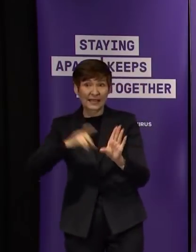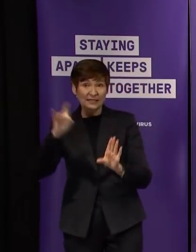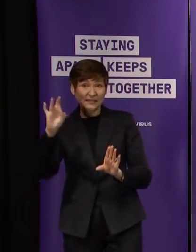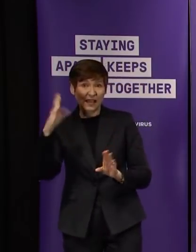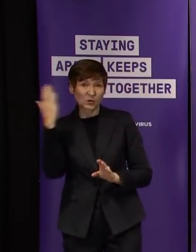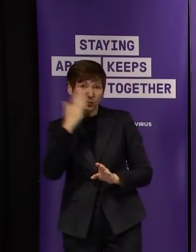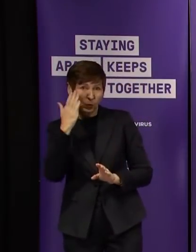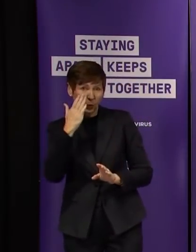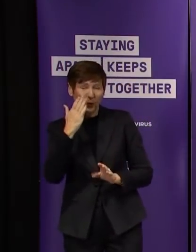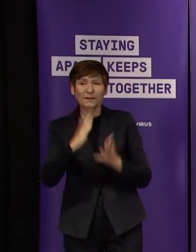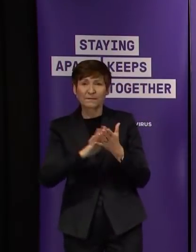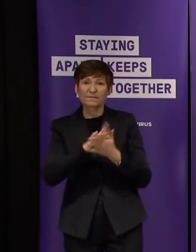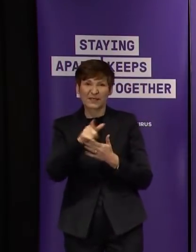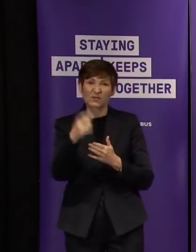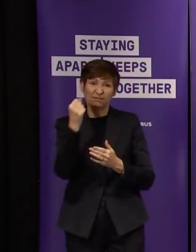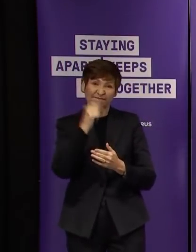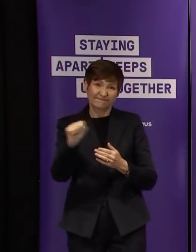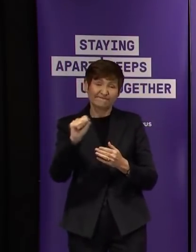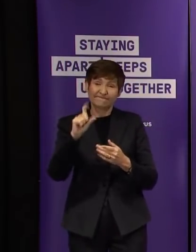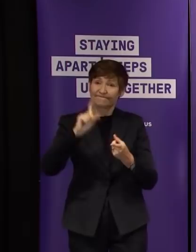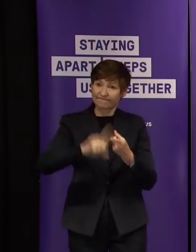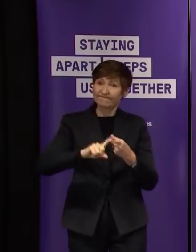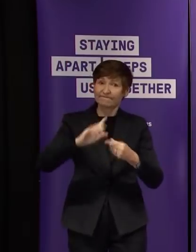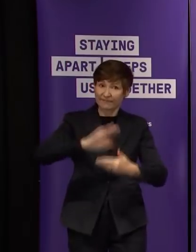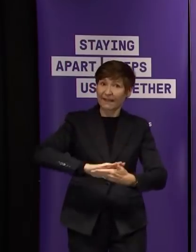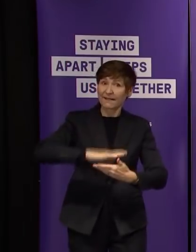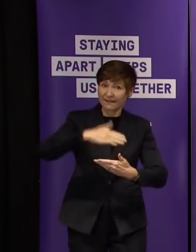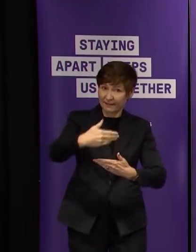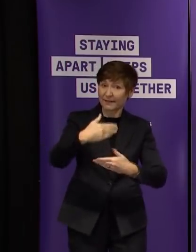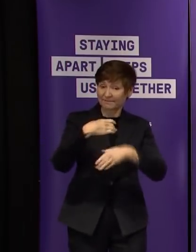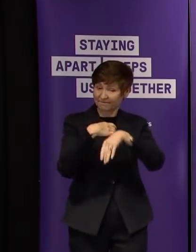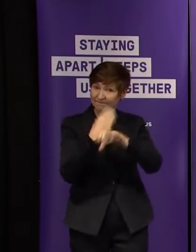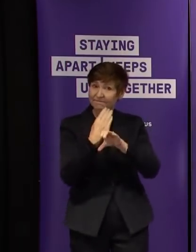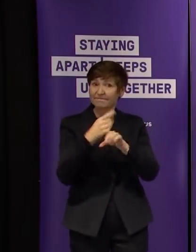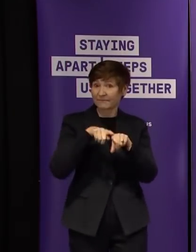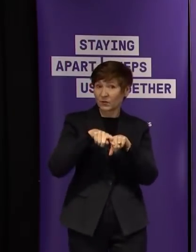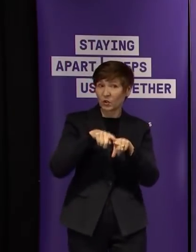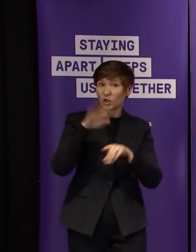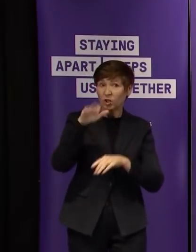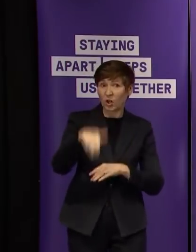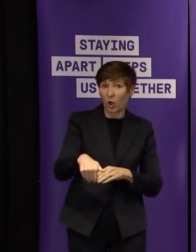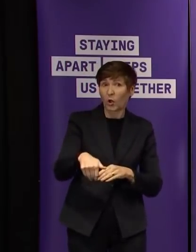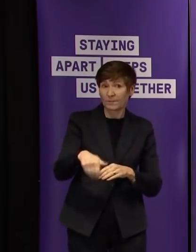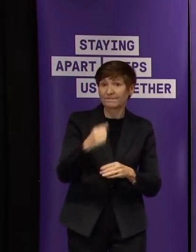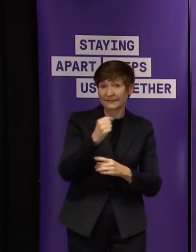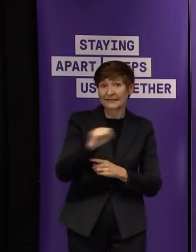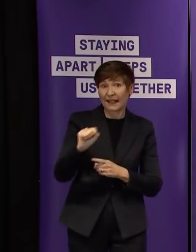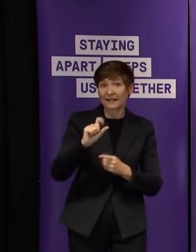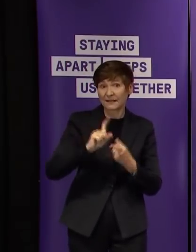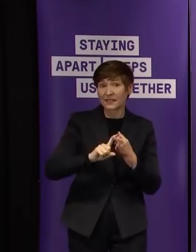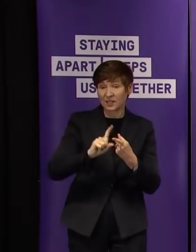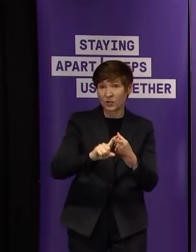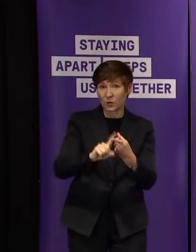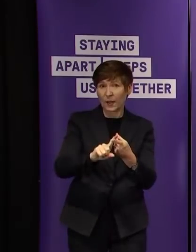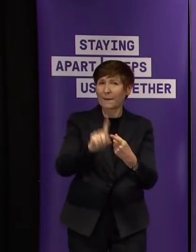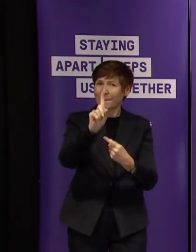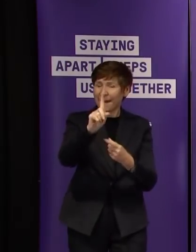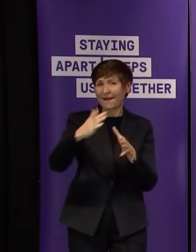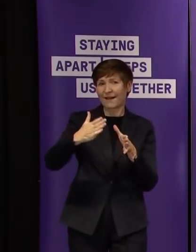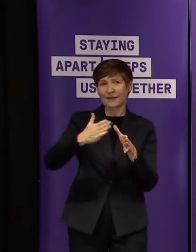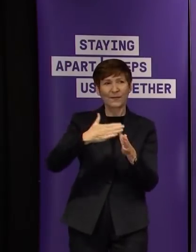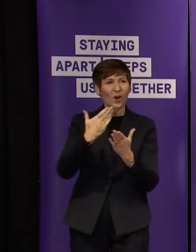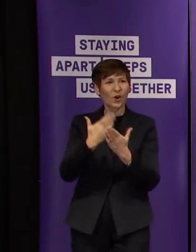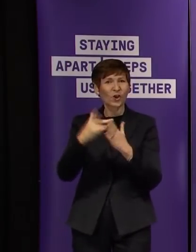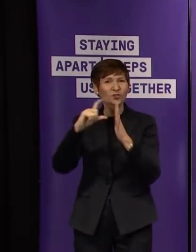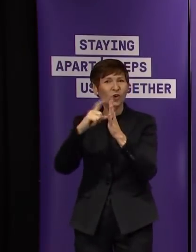remote and flexible learning, learning from home continues. We aim to be able to, subject to the data, subject